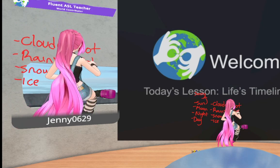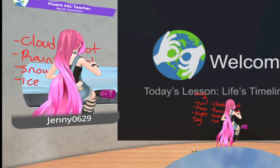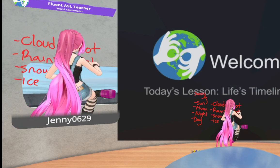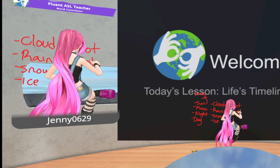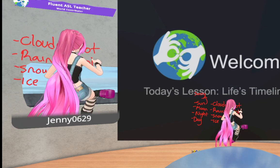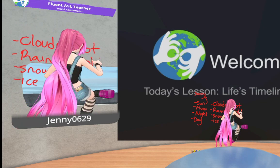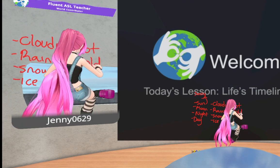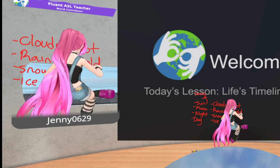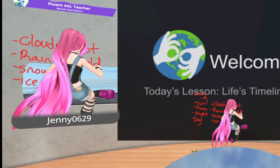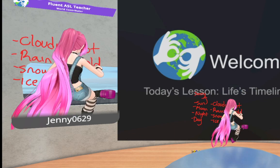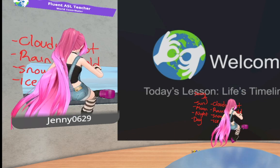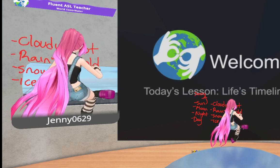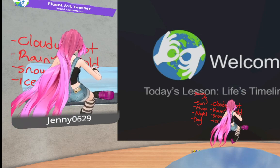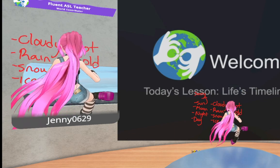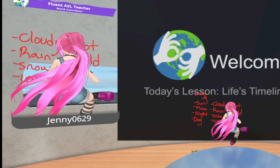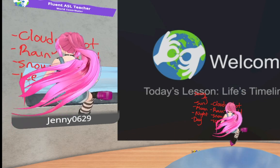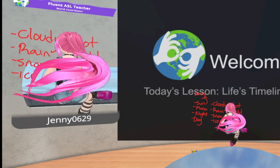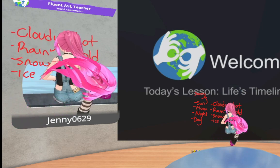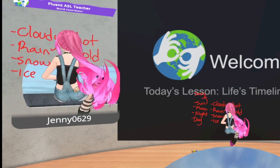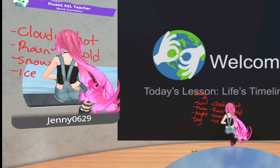cold.